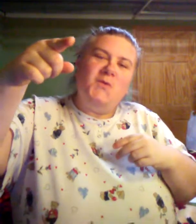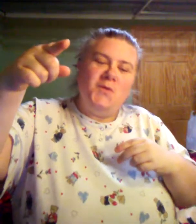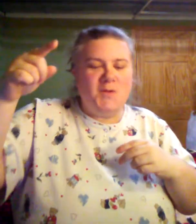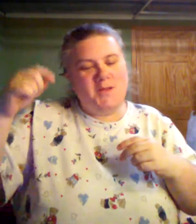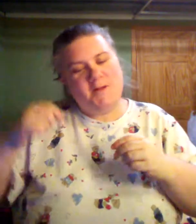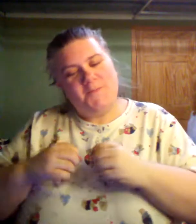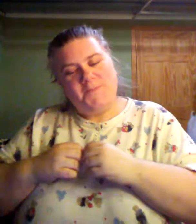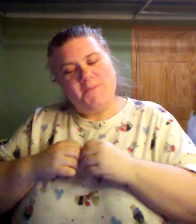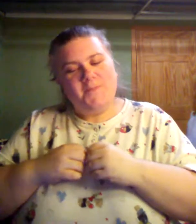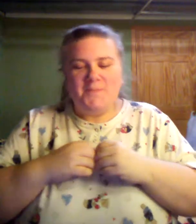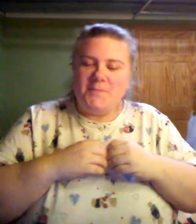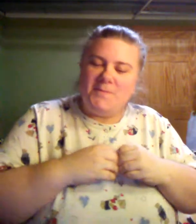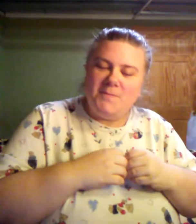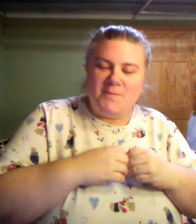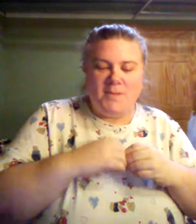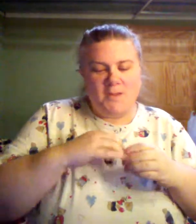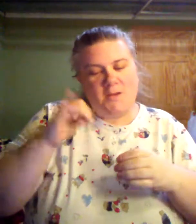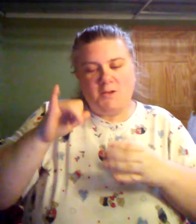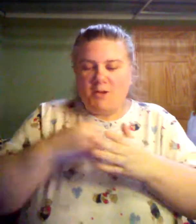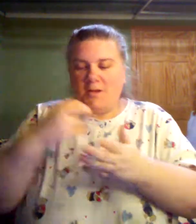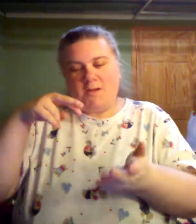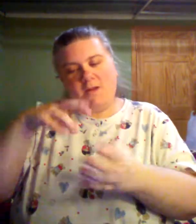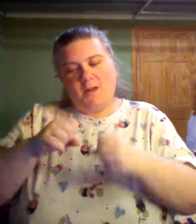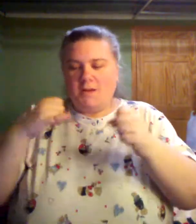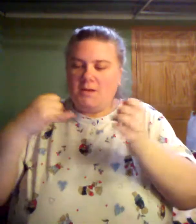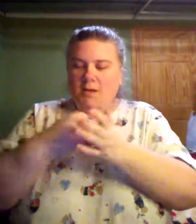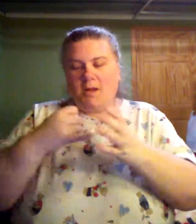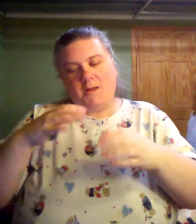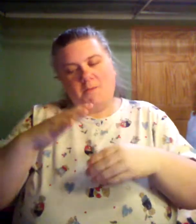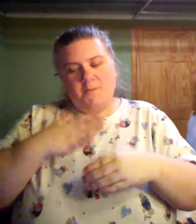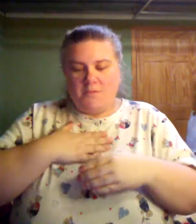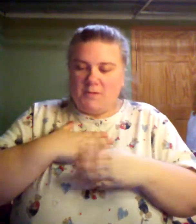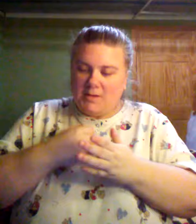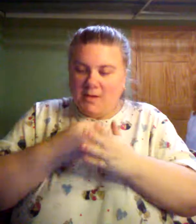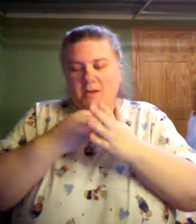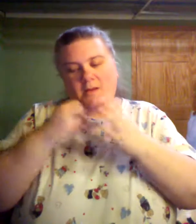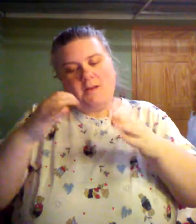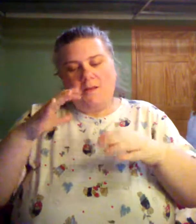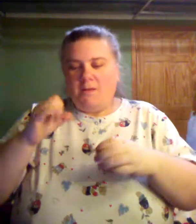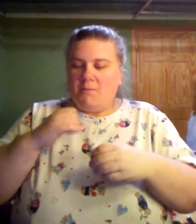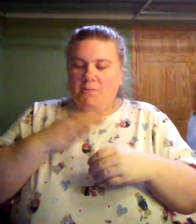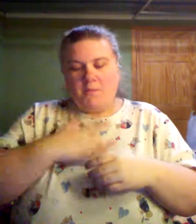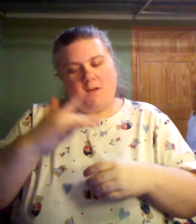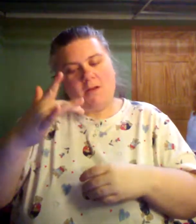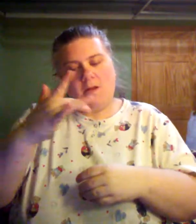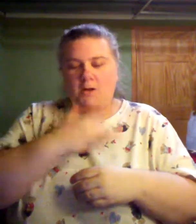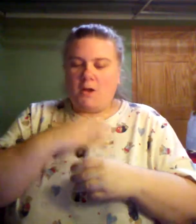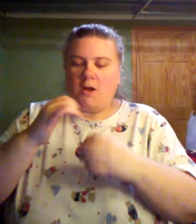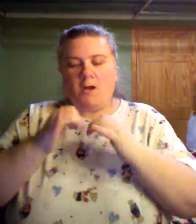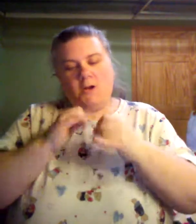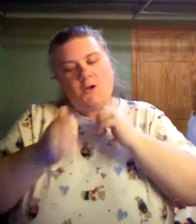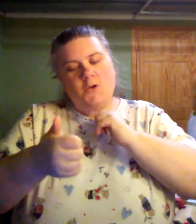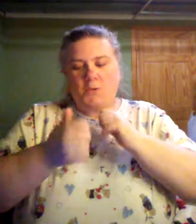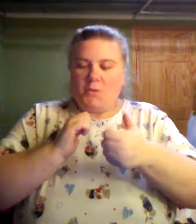Oh, I just can't take it My heart is